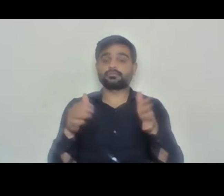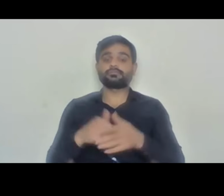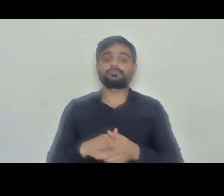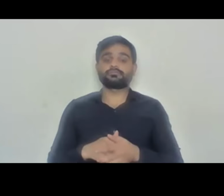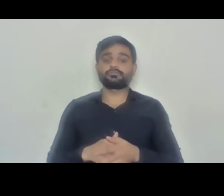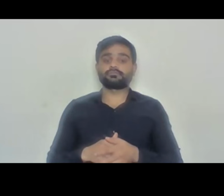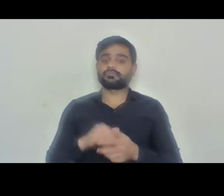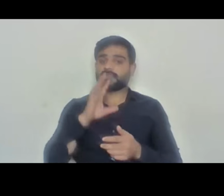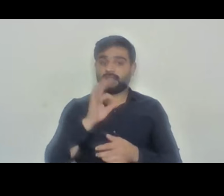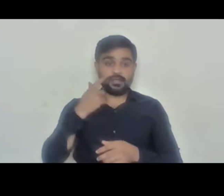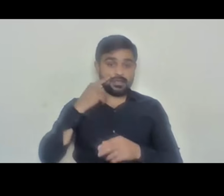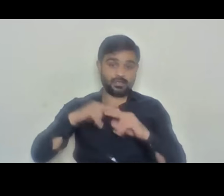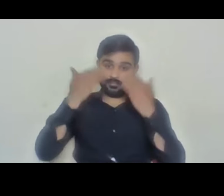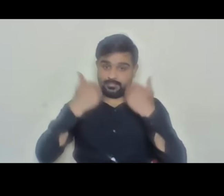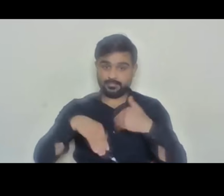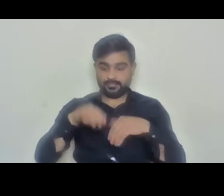obviously if I